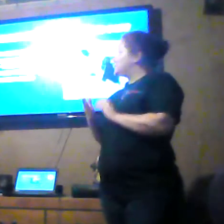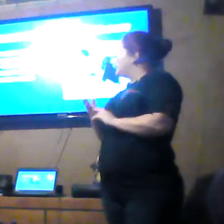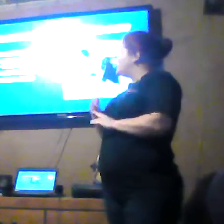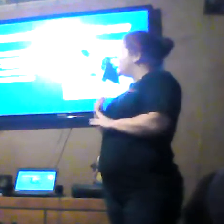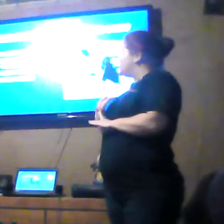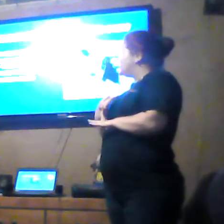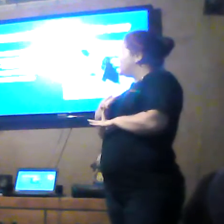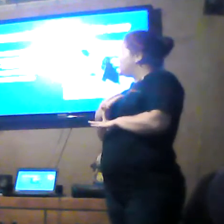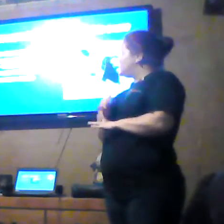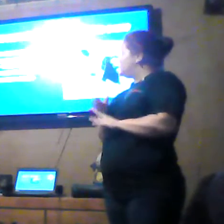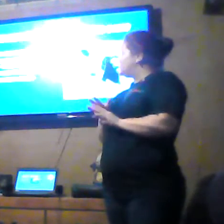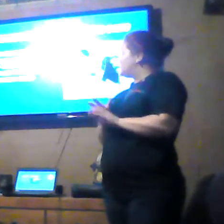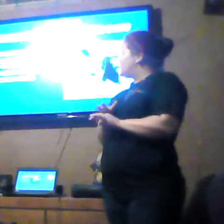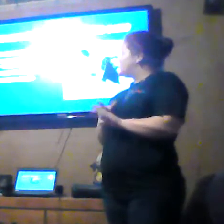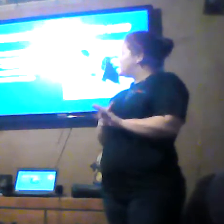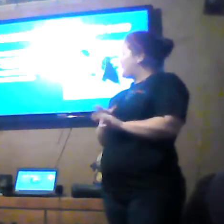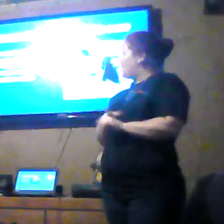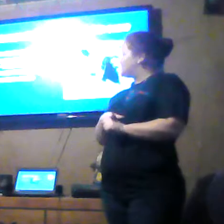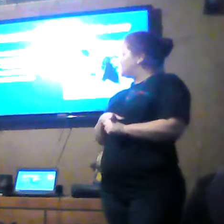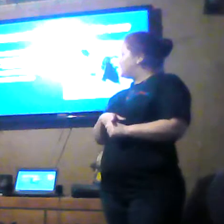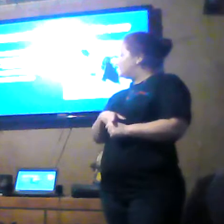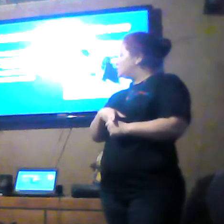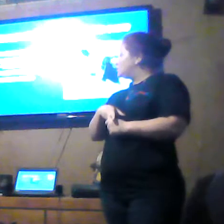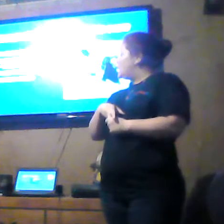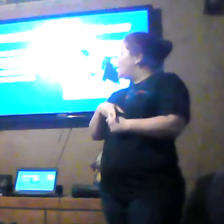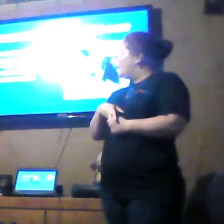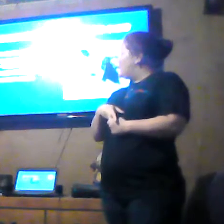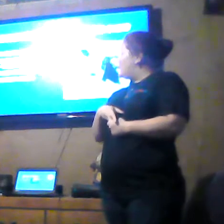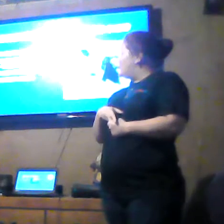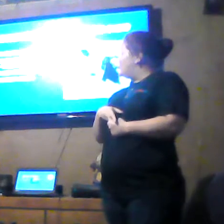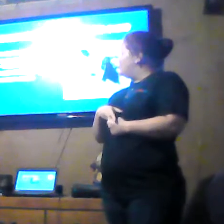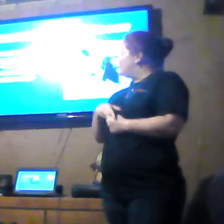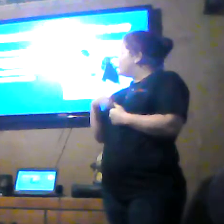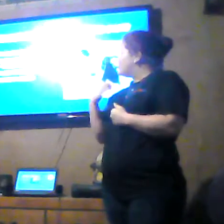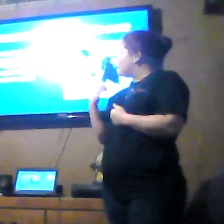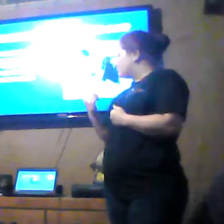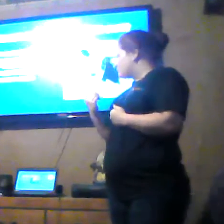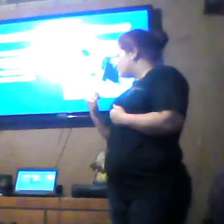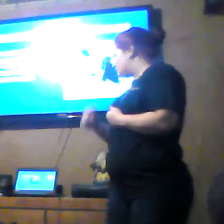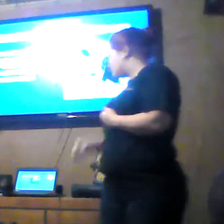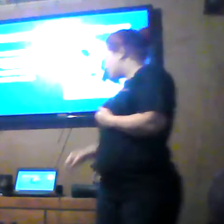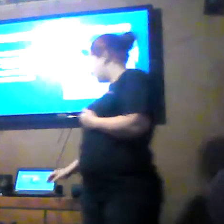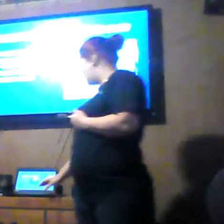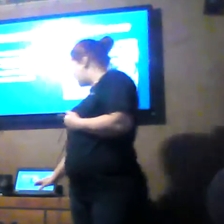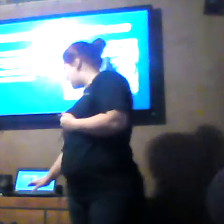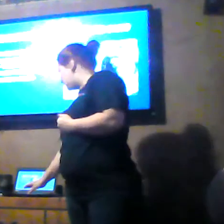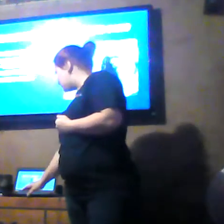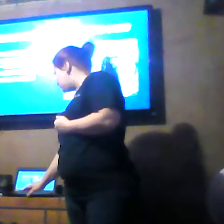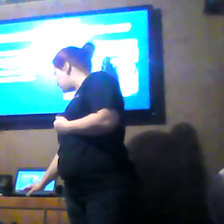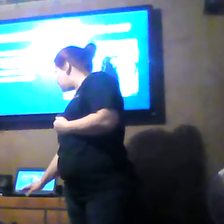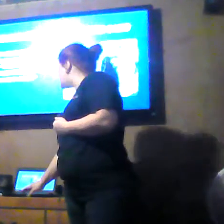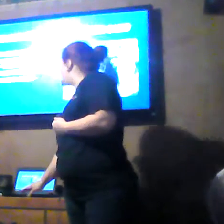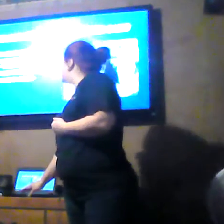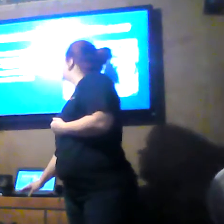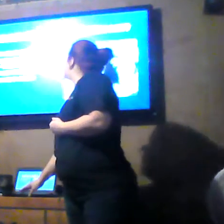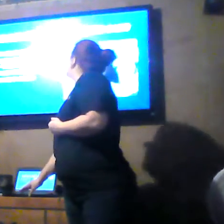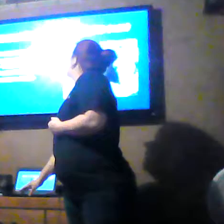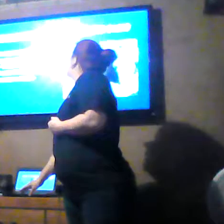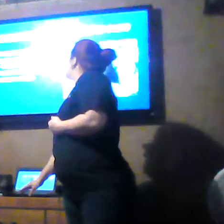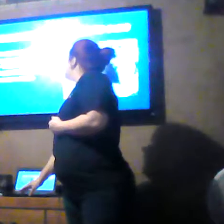animals include sheep, goats, cows, and camels. Um, this can also include elk and